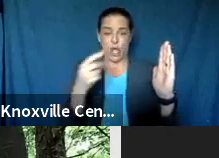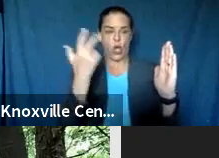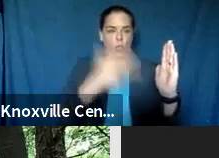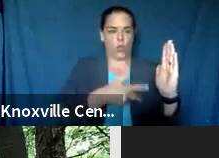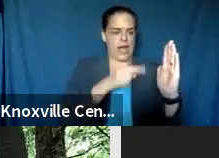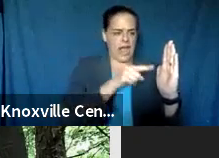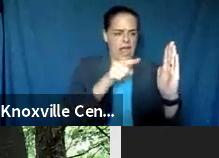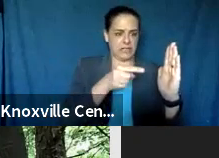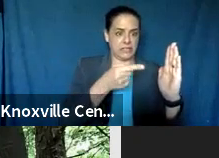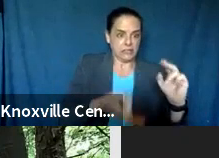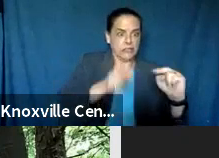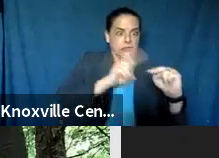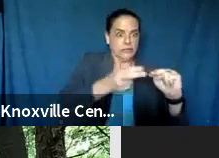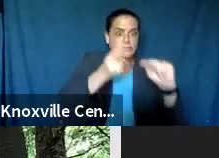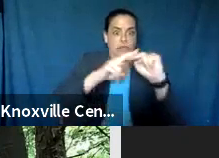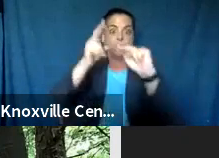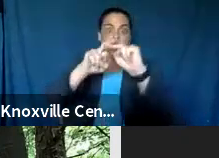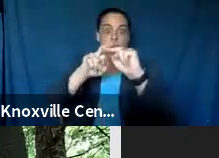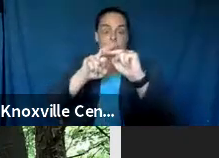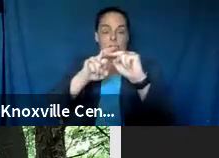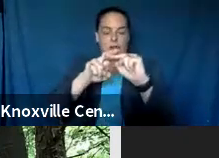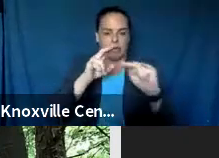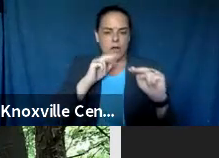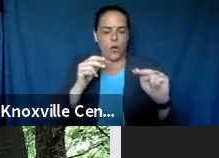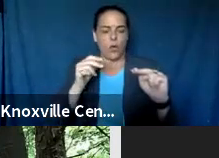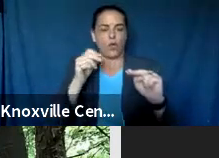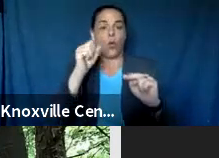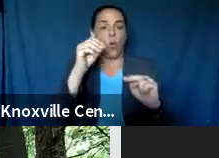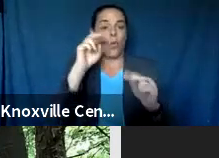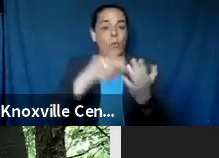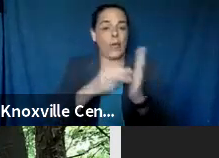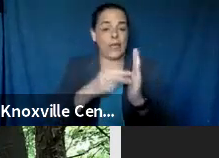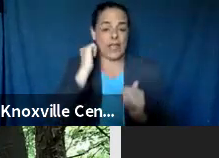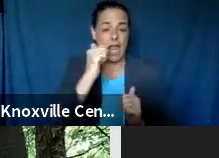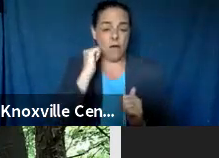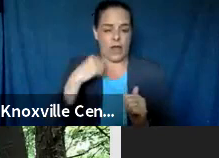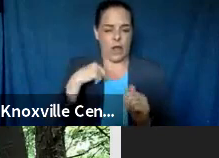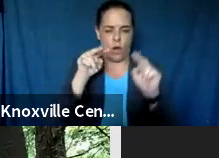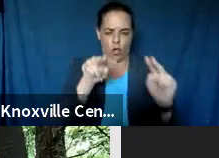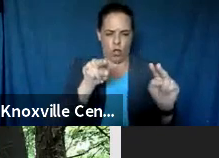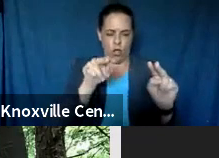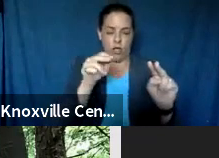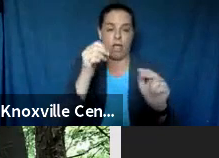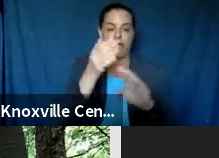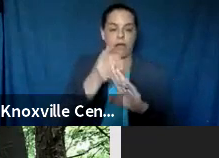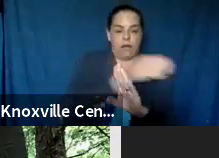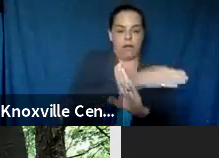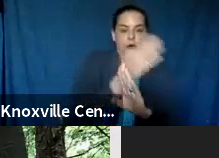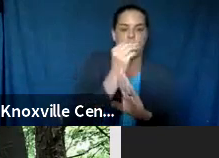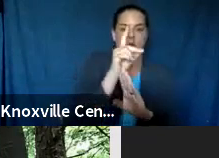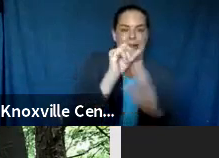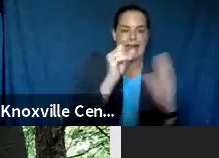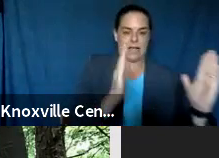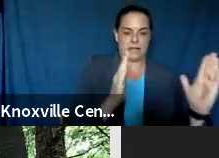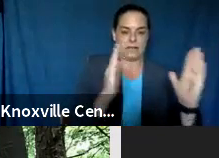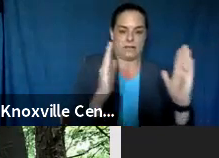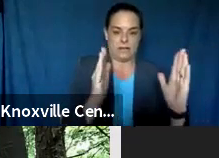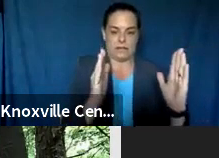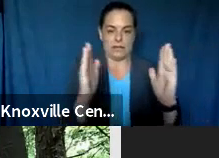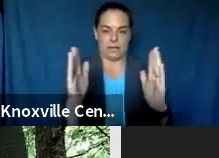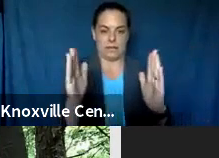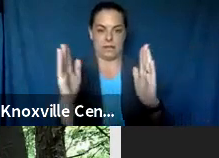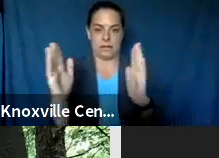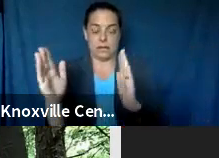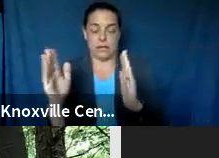period. Every day we look back at the previous 14 days. That's what a rolling average is. Overall, what we mean by